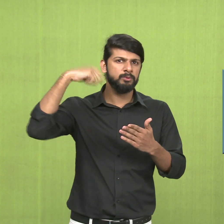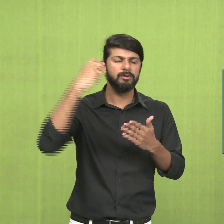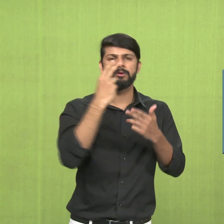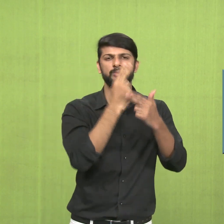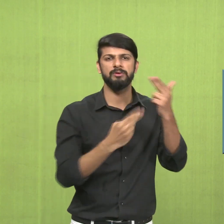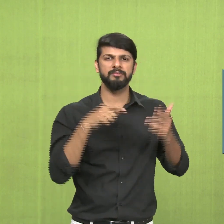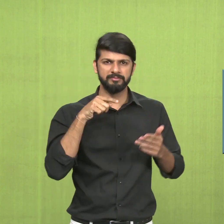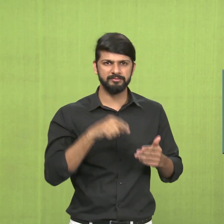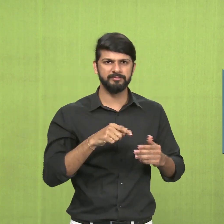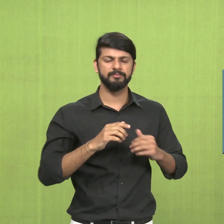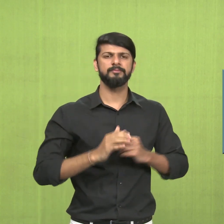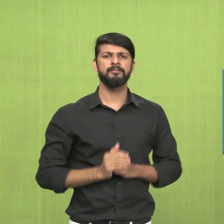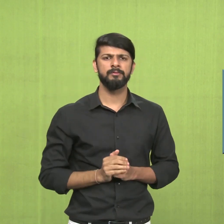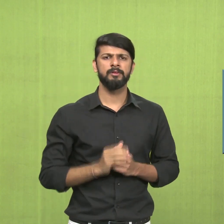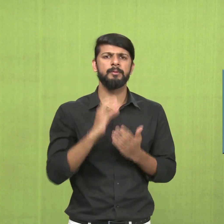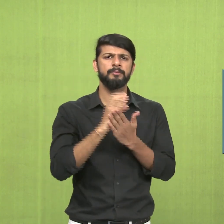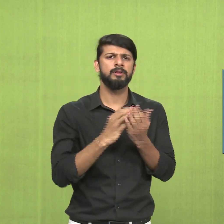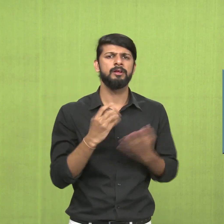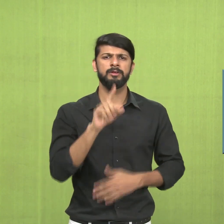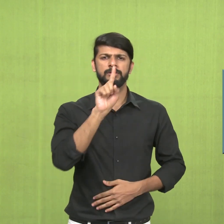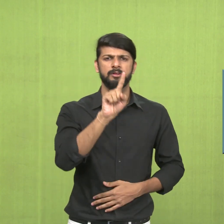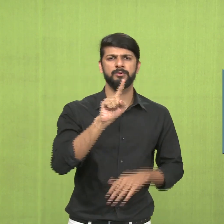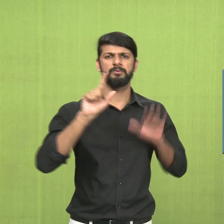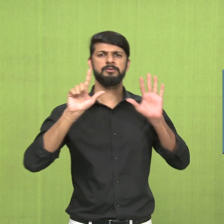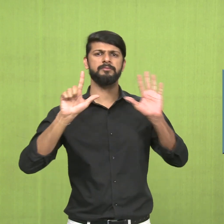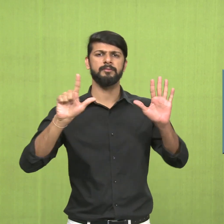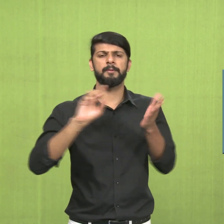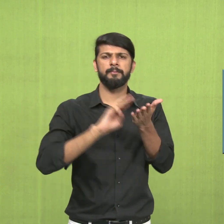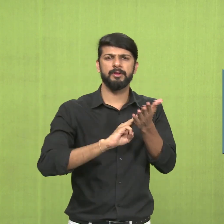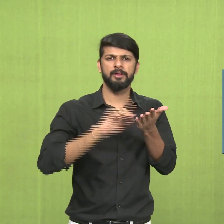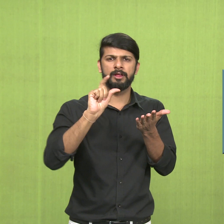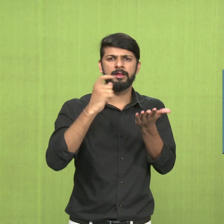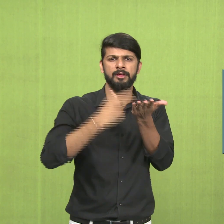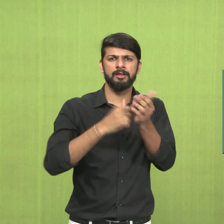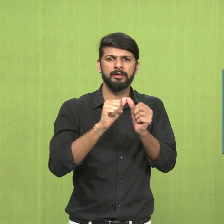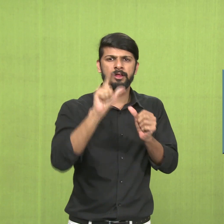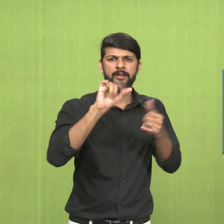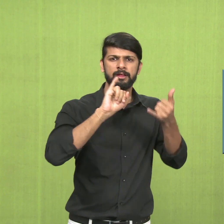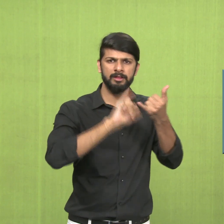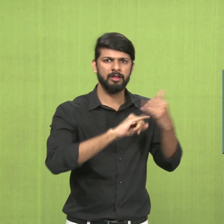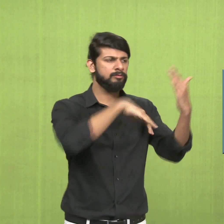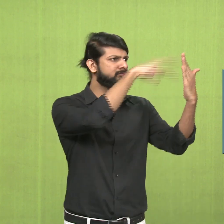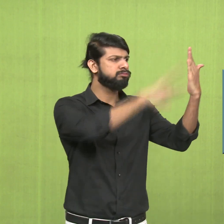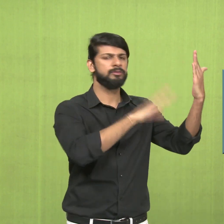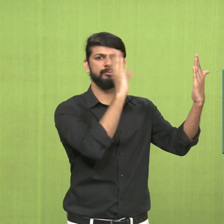NIOS welcomes you to Painting Subject video series. This is lesson number 17, Murals